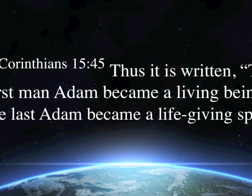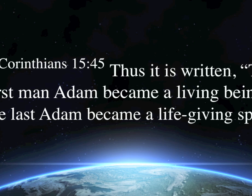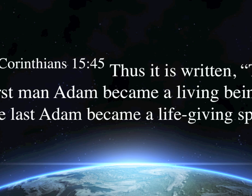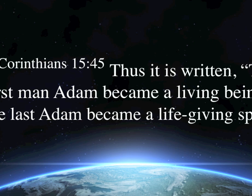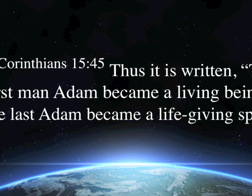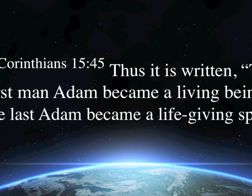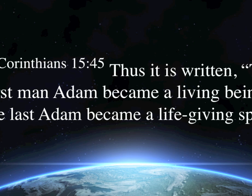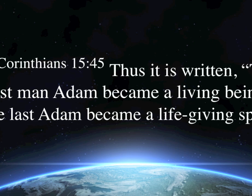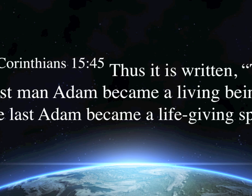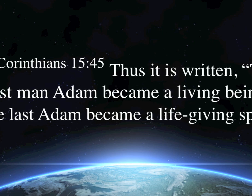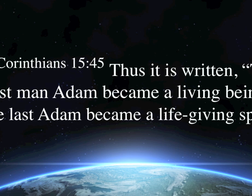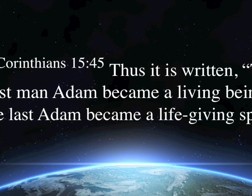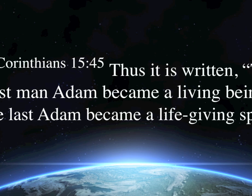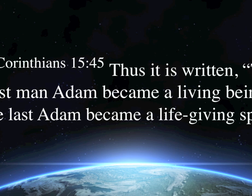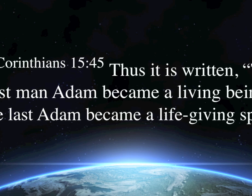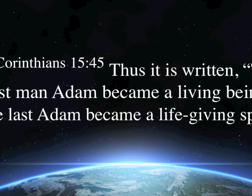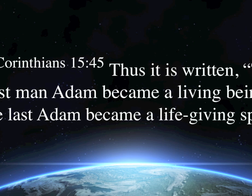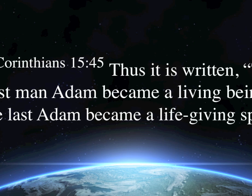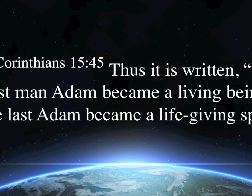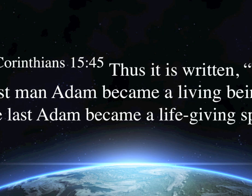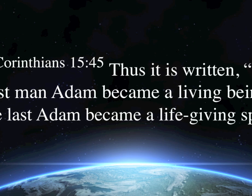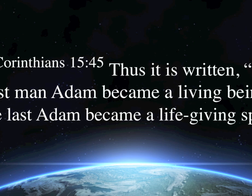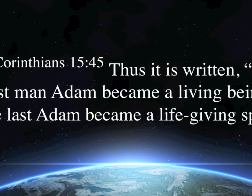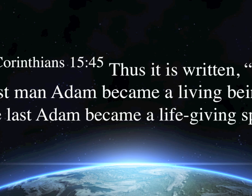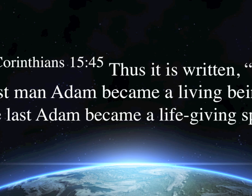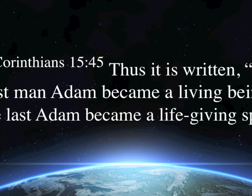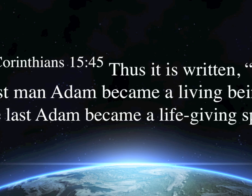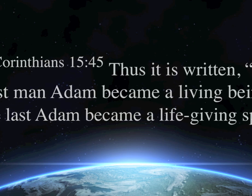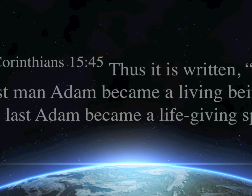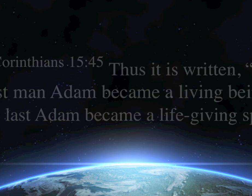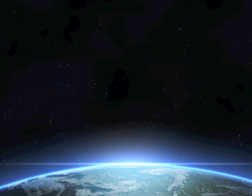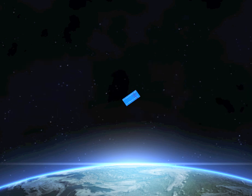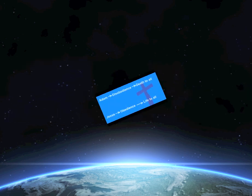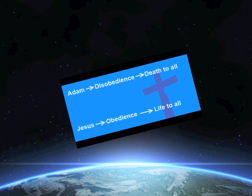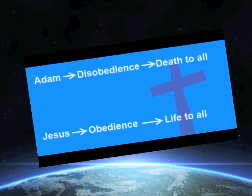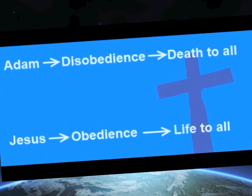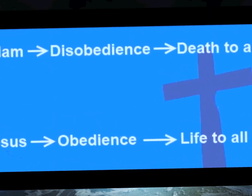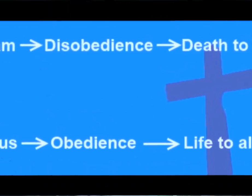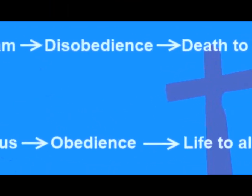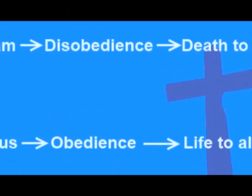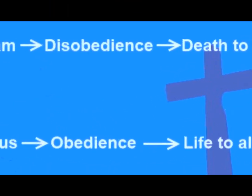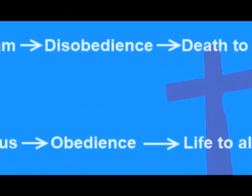living being. The last Adam became a life-giving spirit.